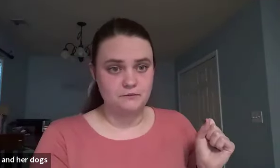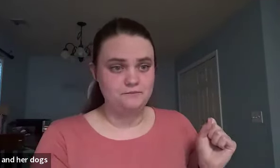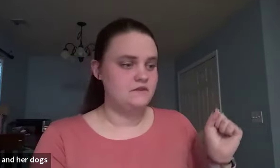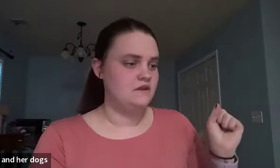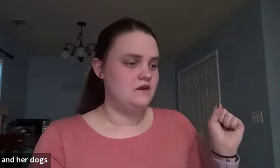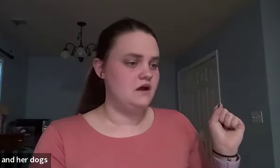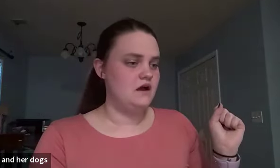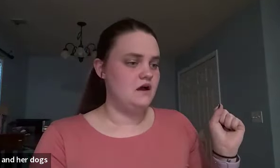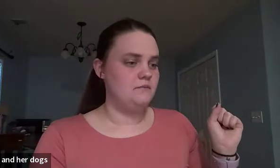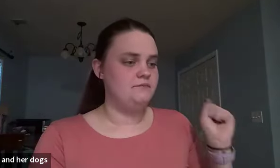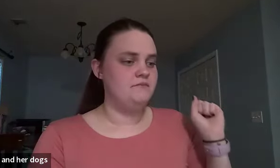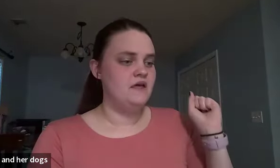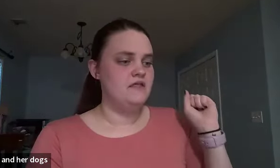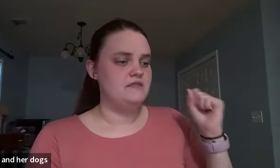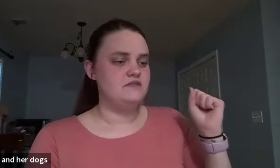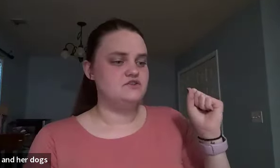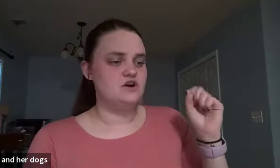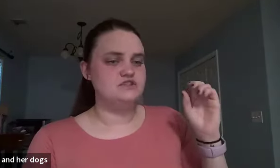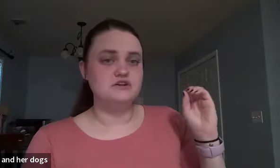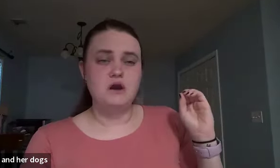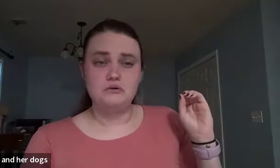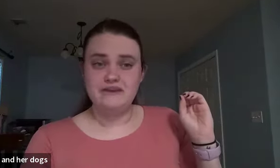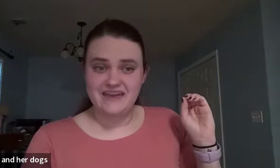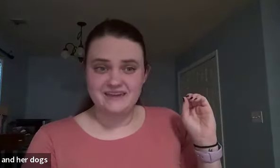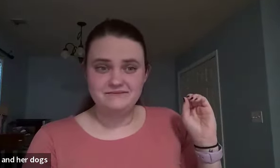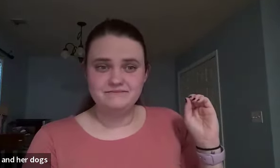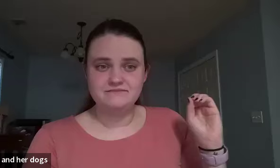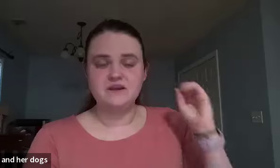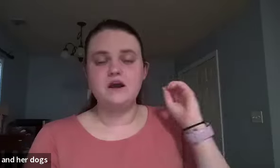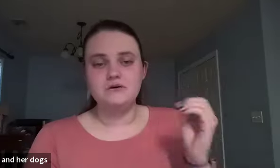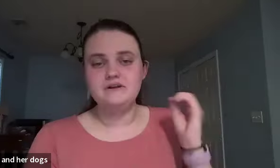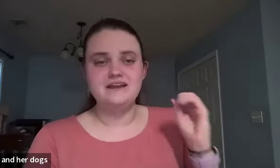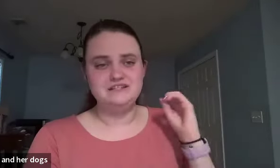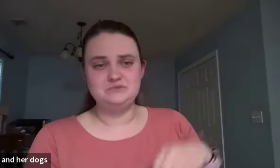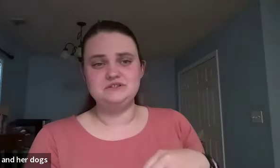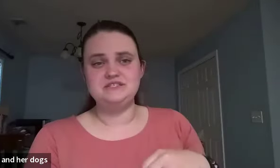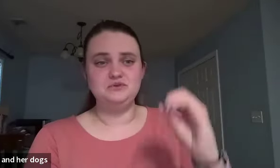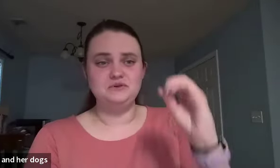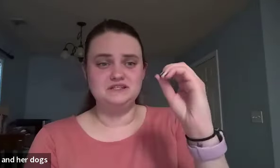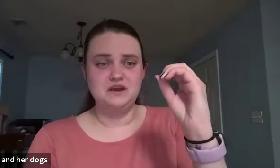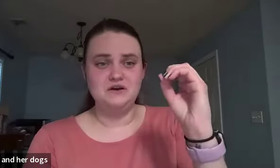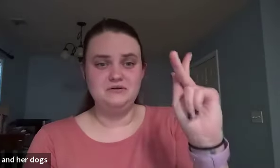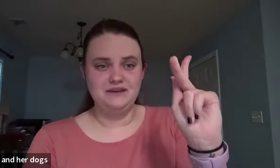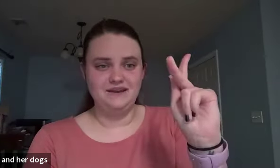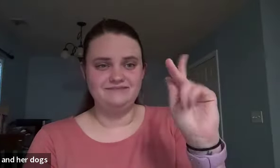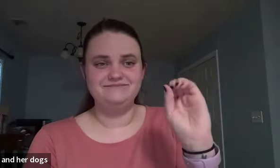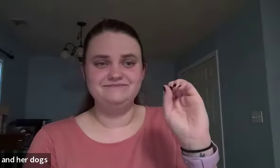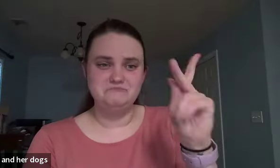well. Then there's also okay. Okay is super simple. It's okay.